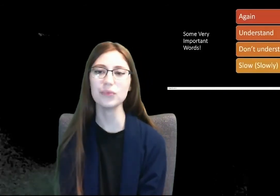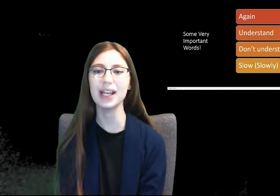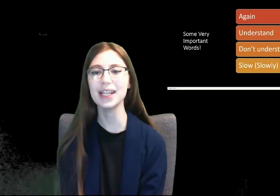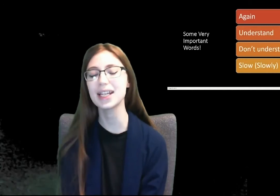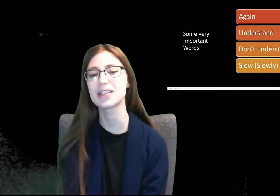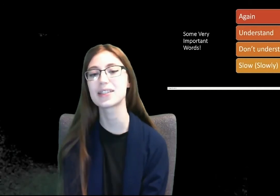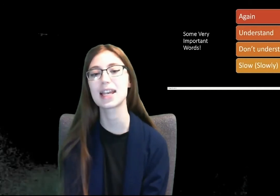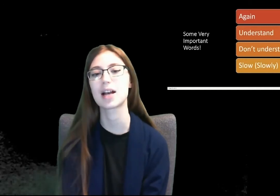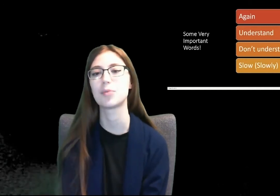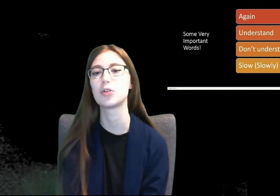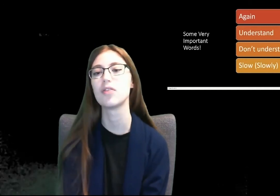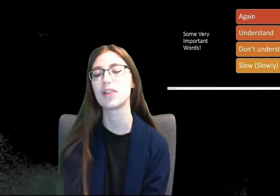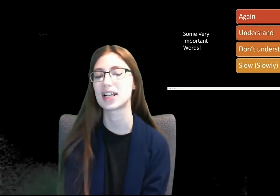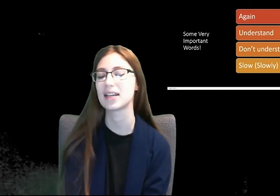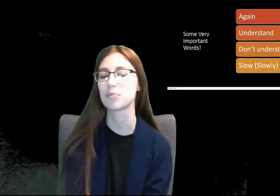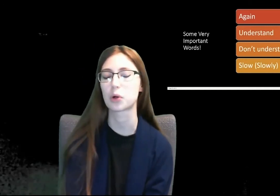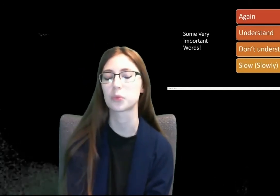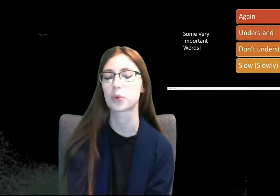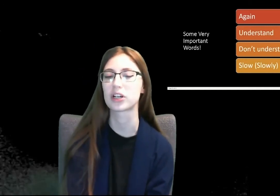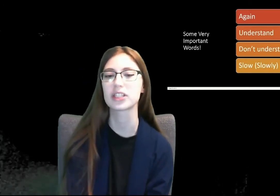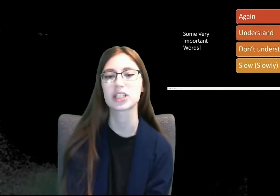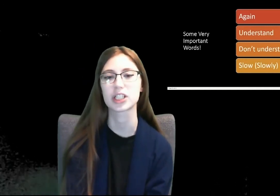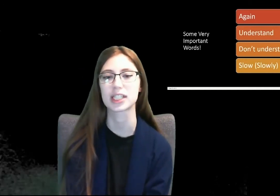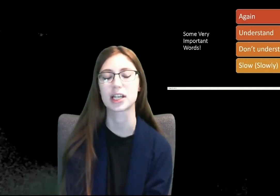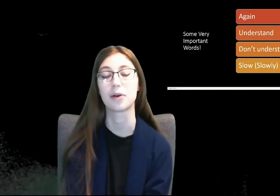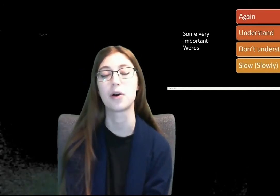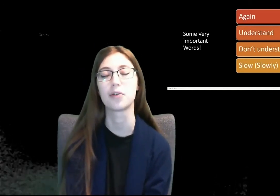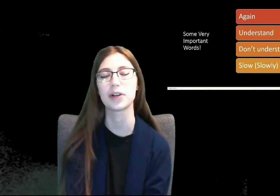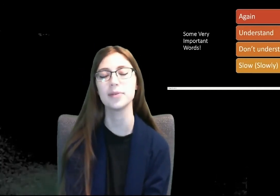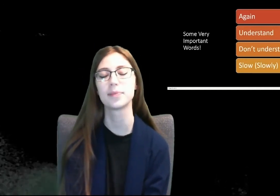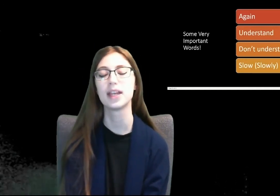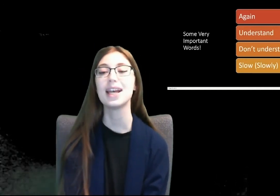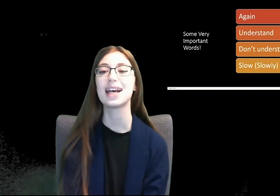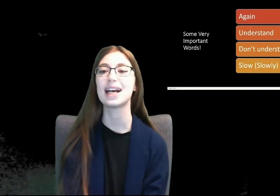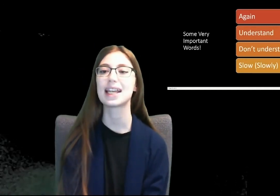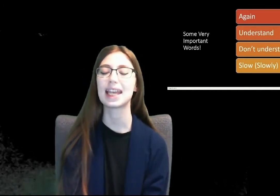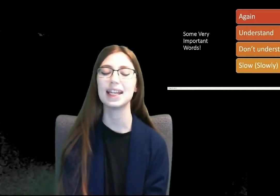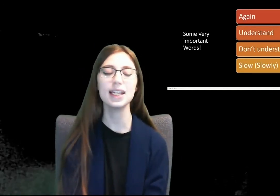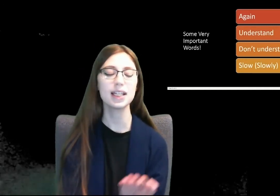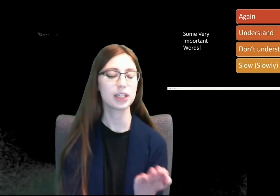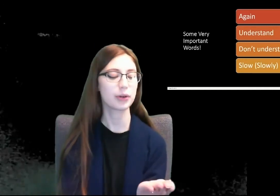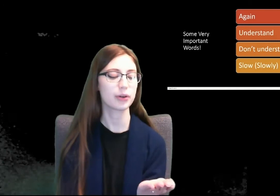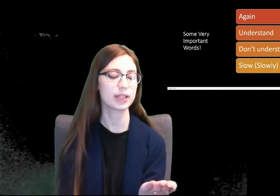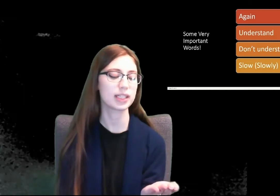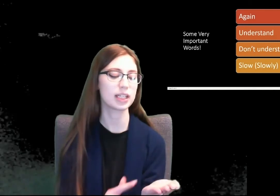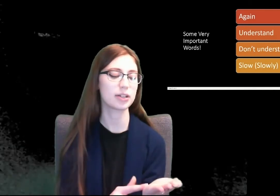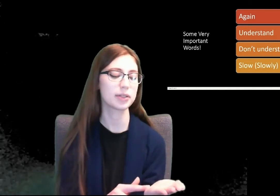And here's a couple very important words just to go over. Again, you're going to use